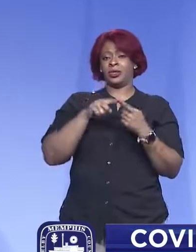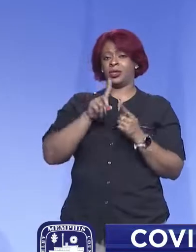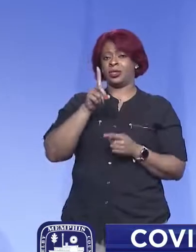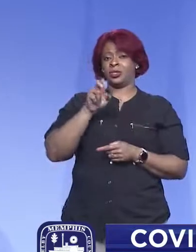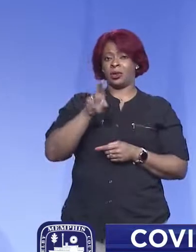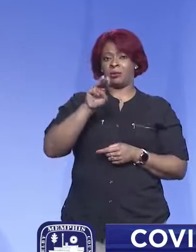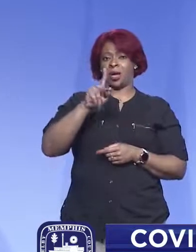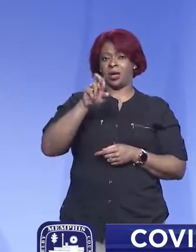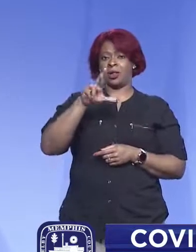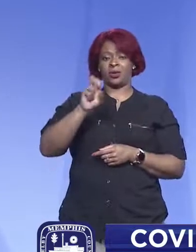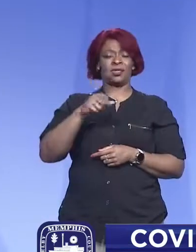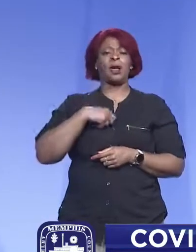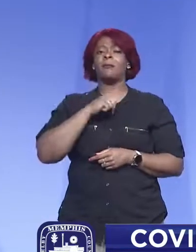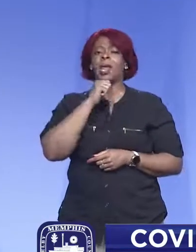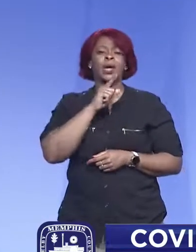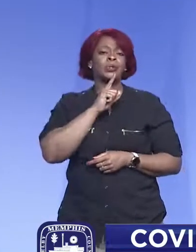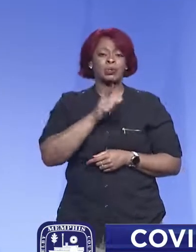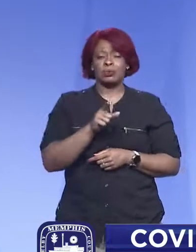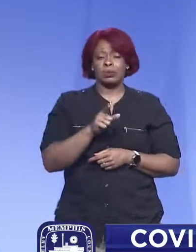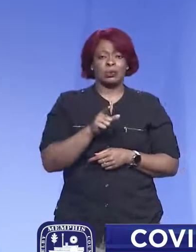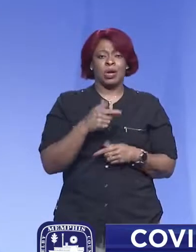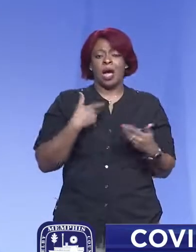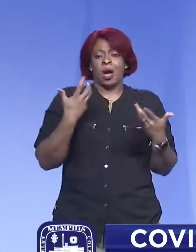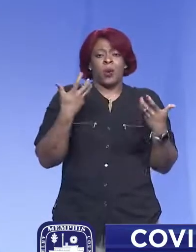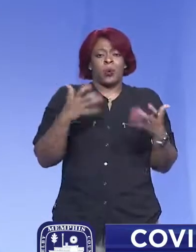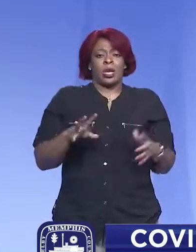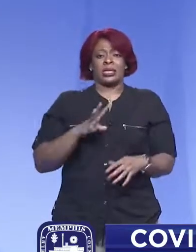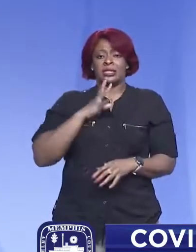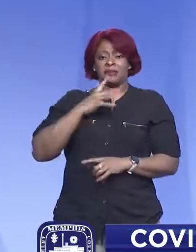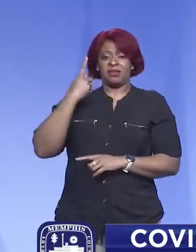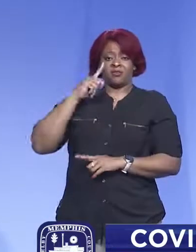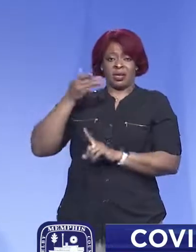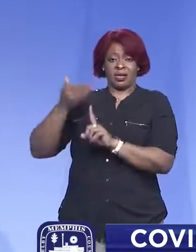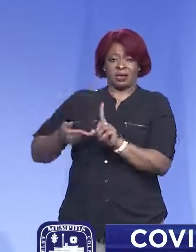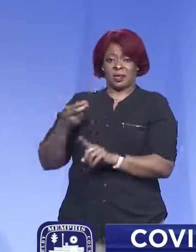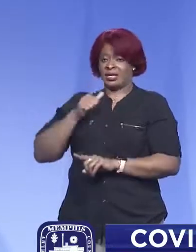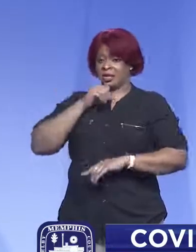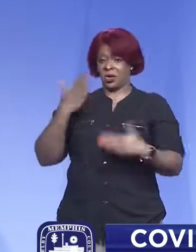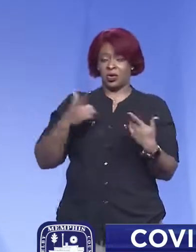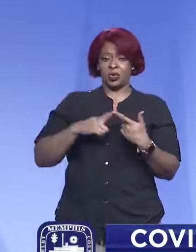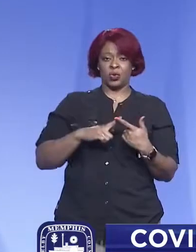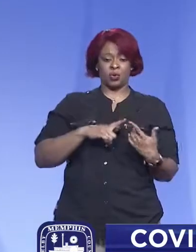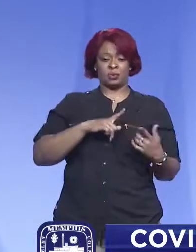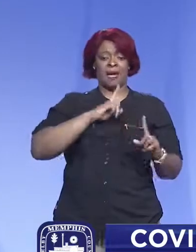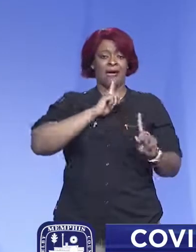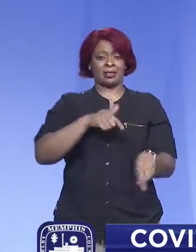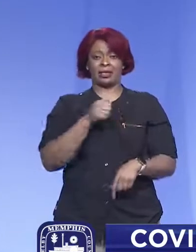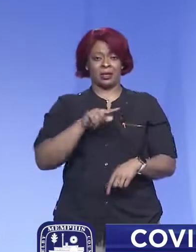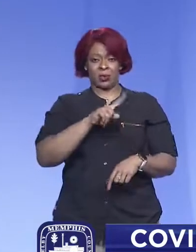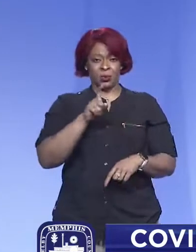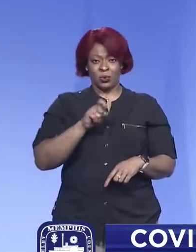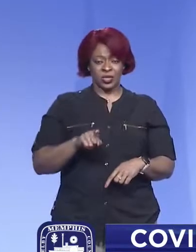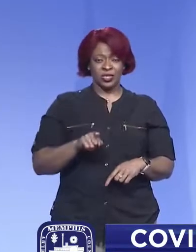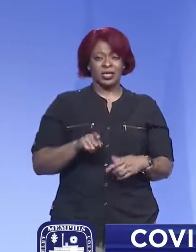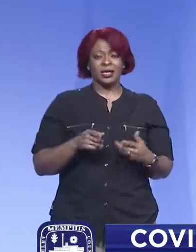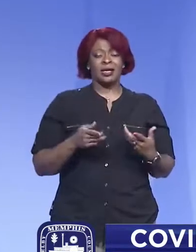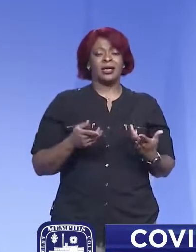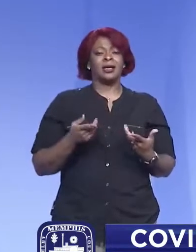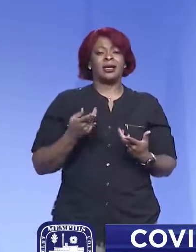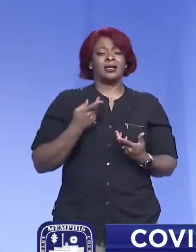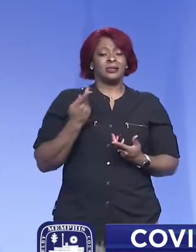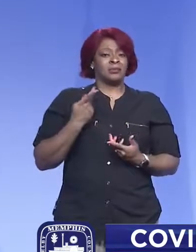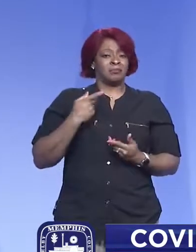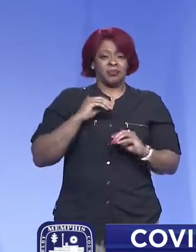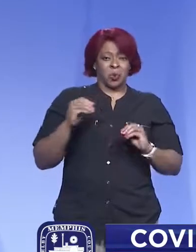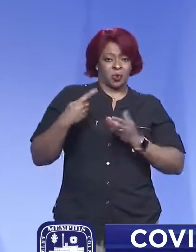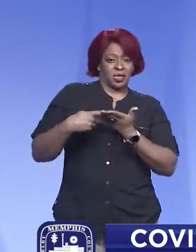McCullers, because I'm not sure. I don't want to speak for him. He's not here to help answer any questions, and he and I have not had a